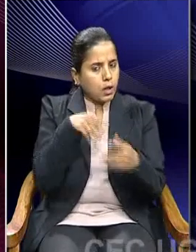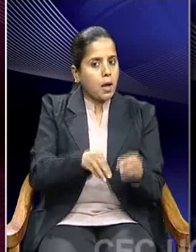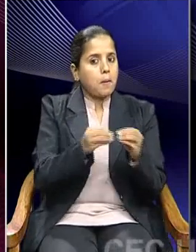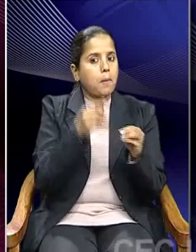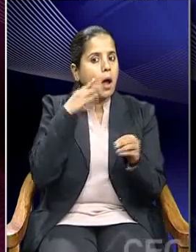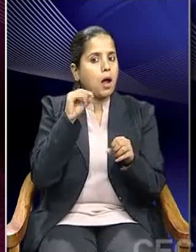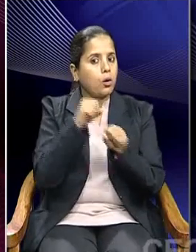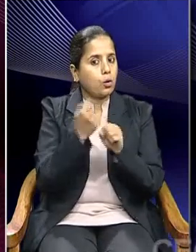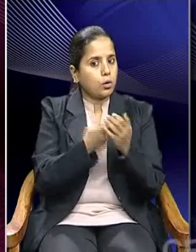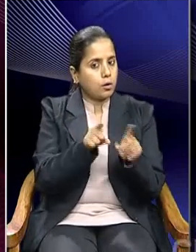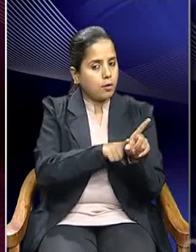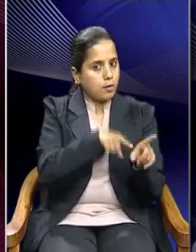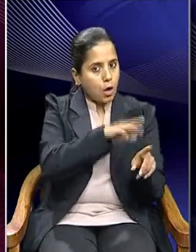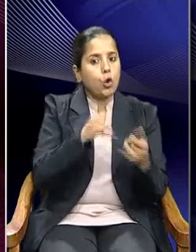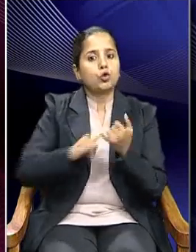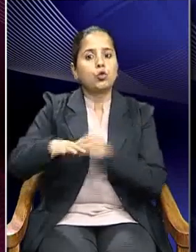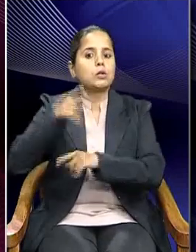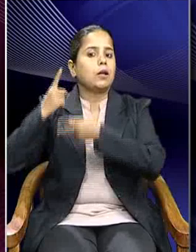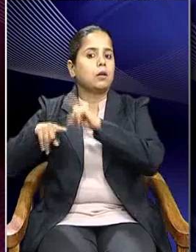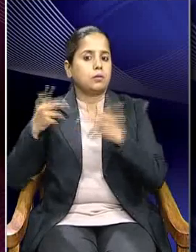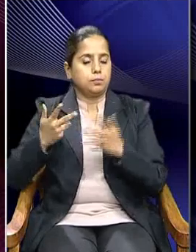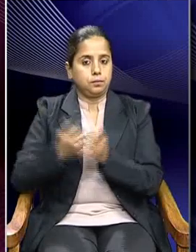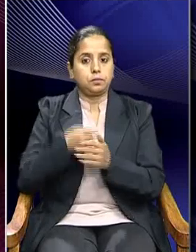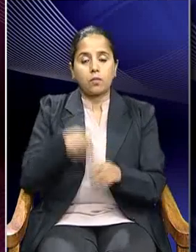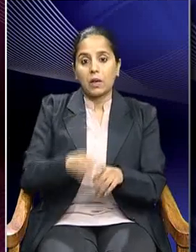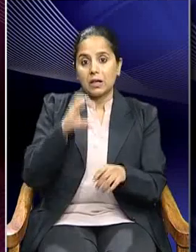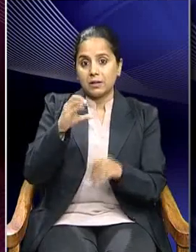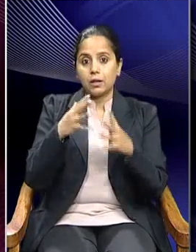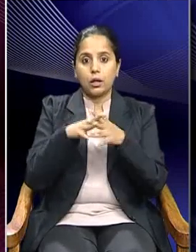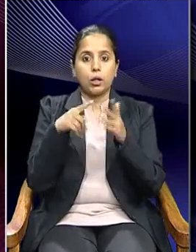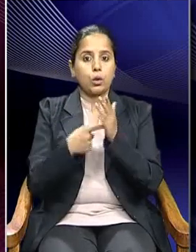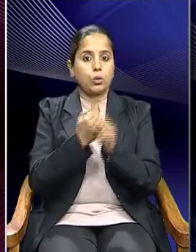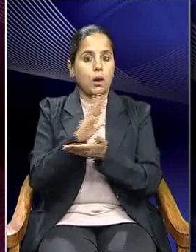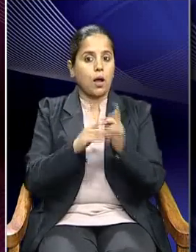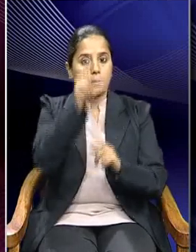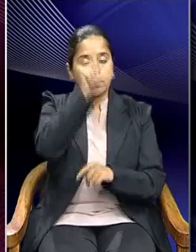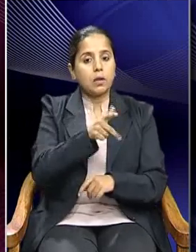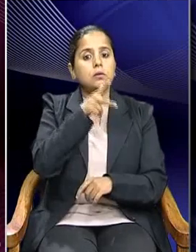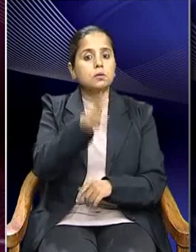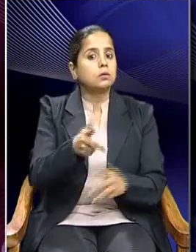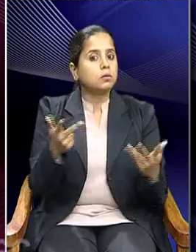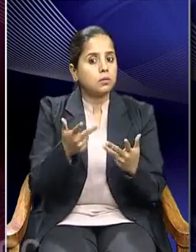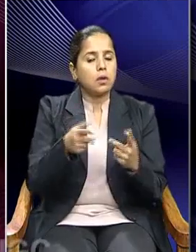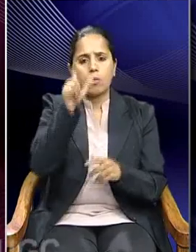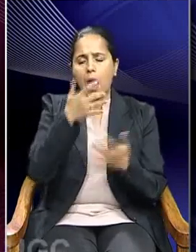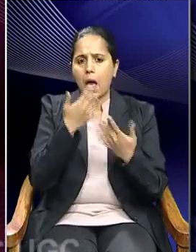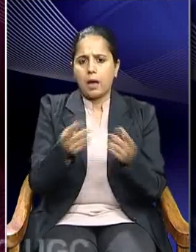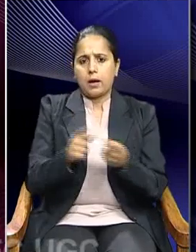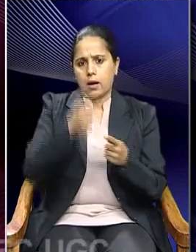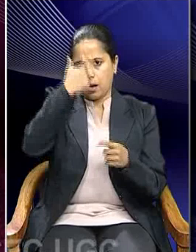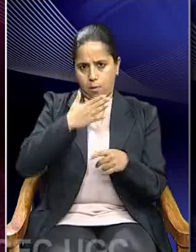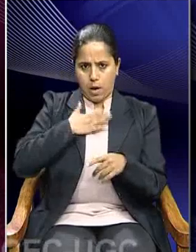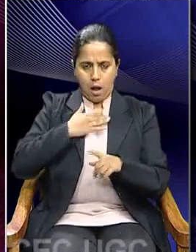biography and social history. According to C. Wright Mills, what occurs in anyone's individual